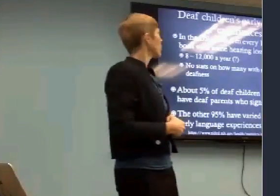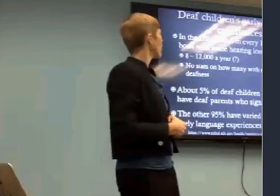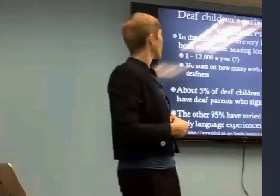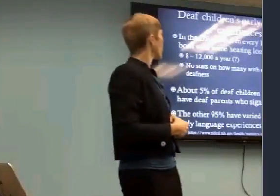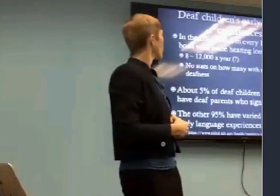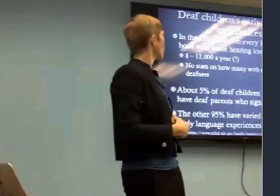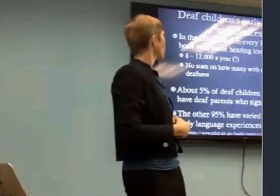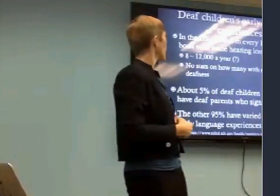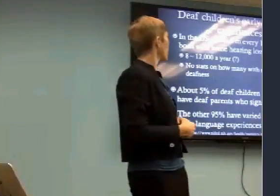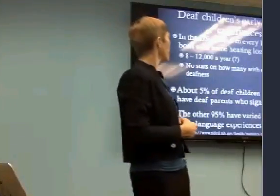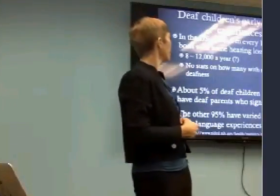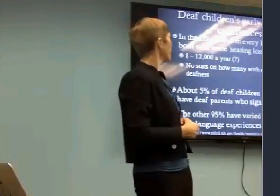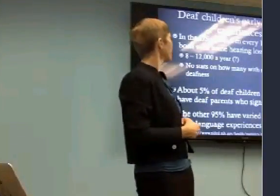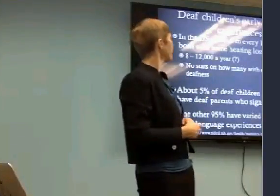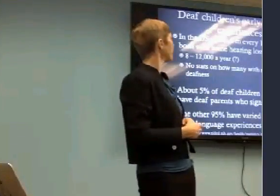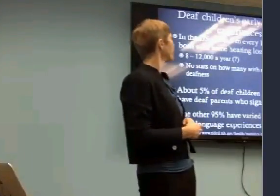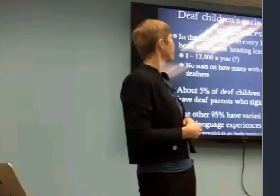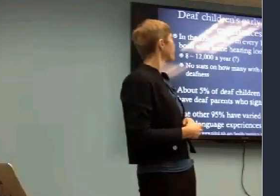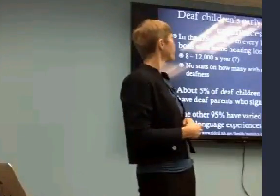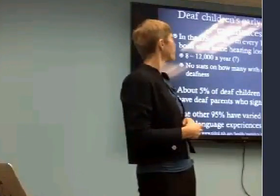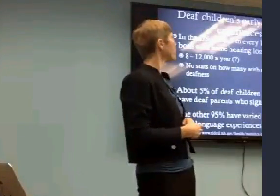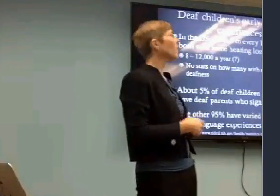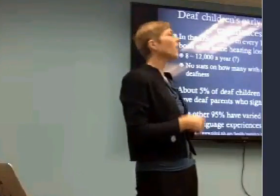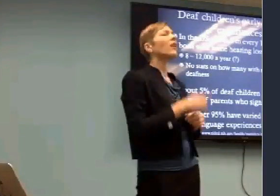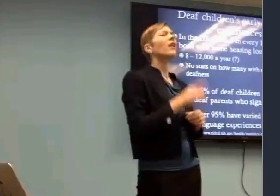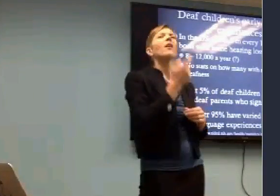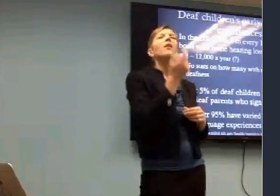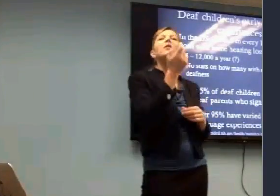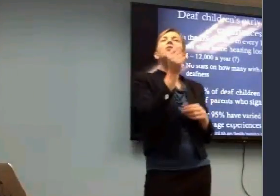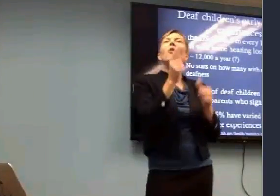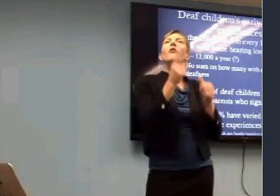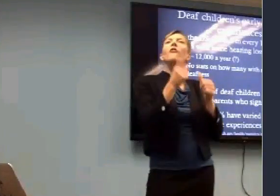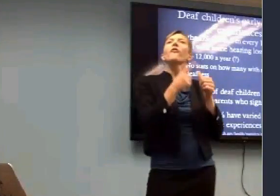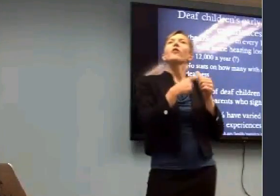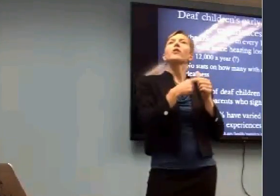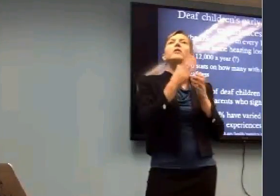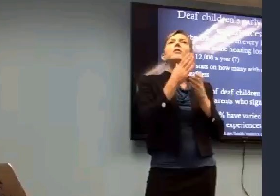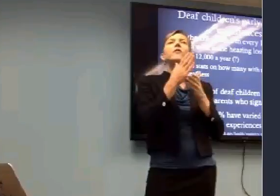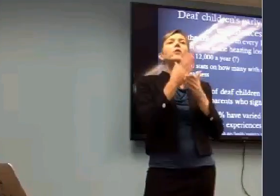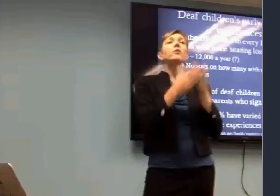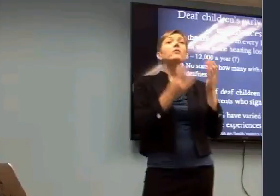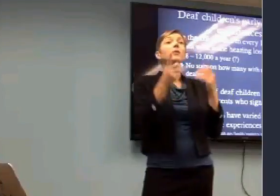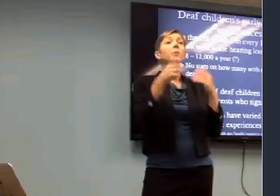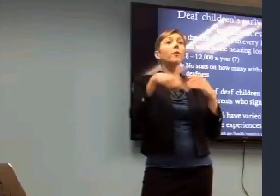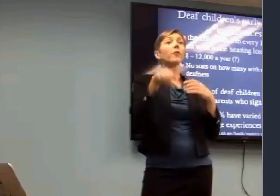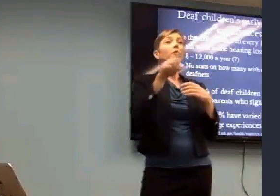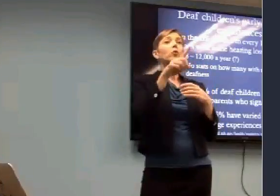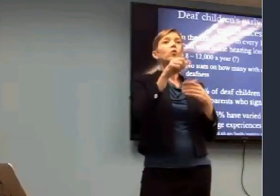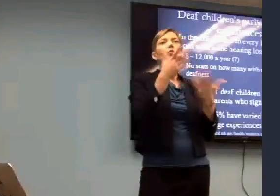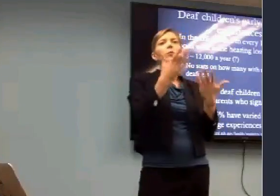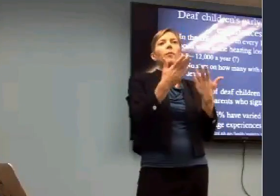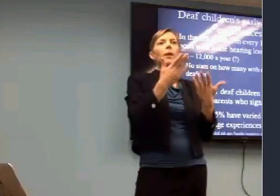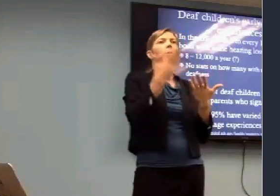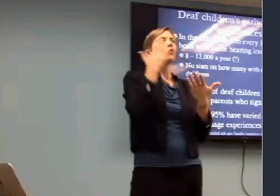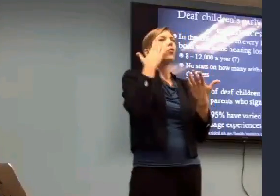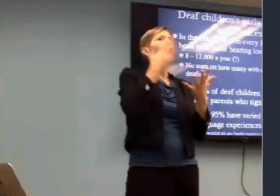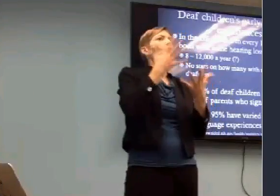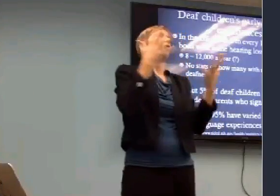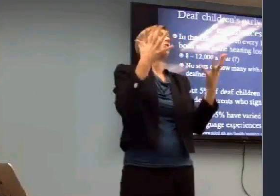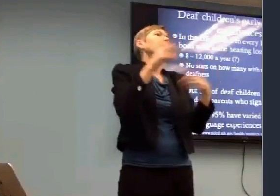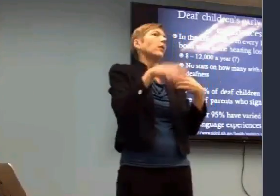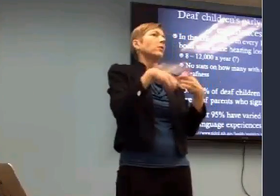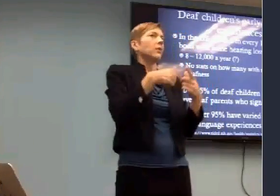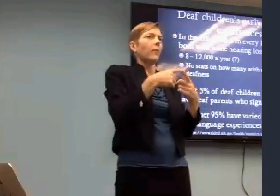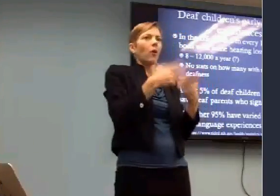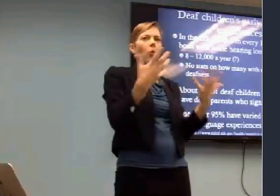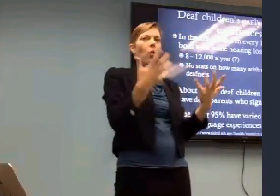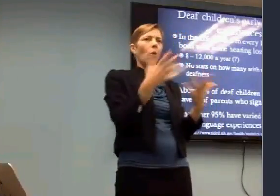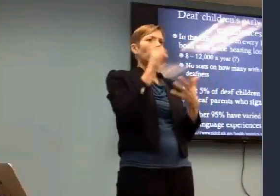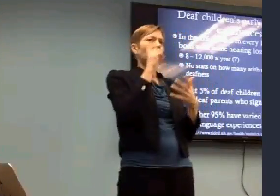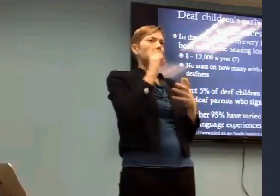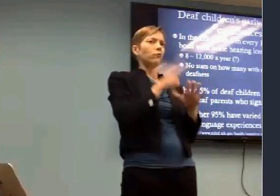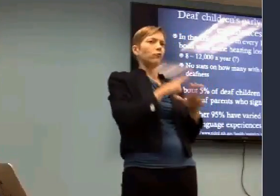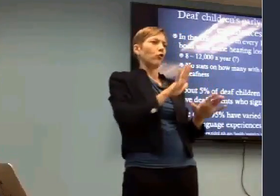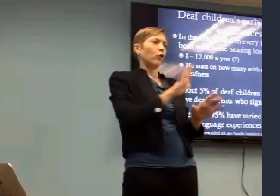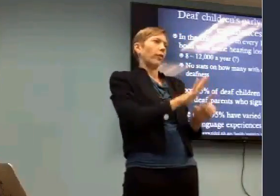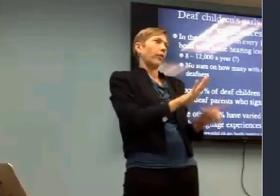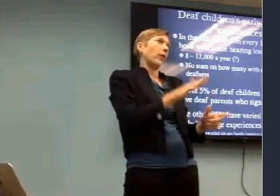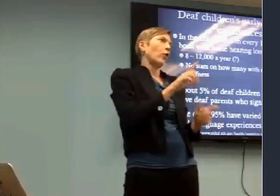But just for some of you who might not know so much about what